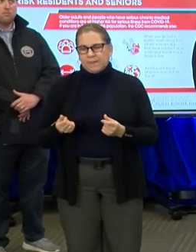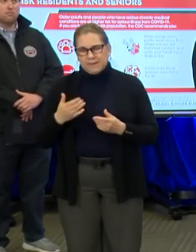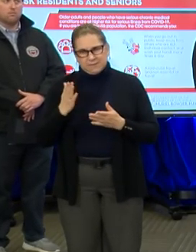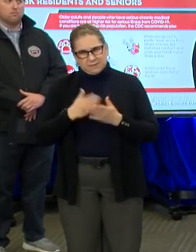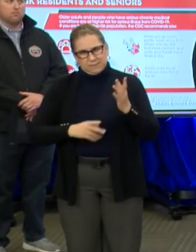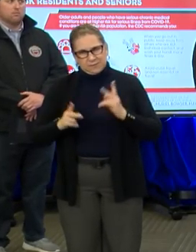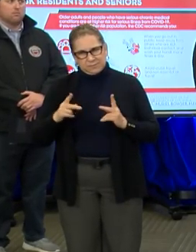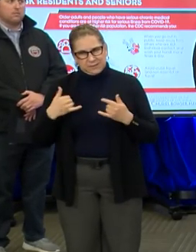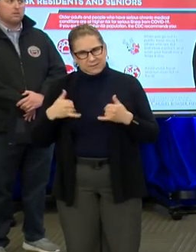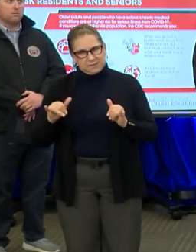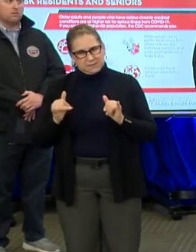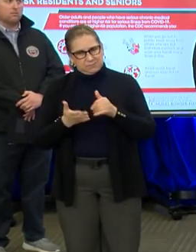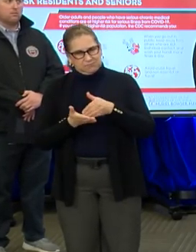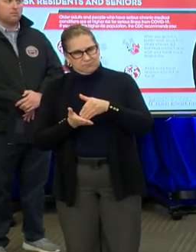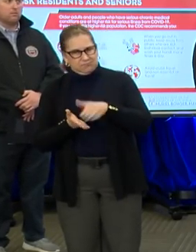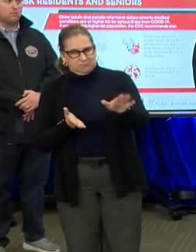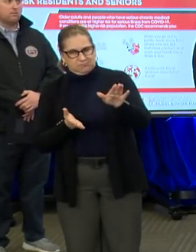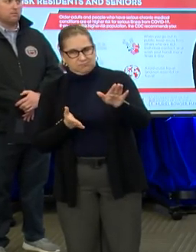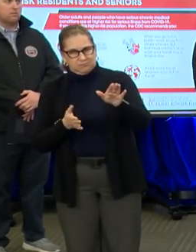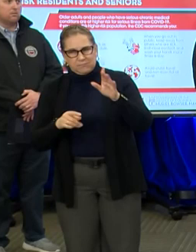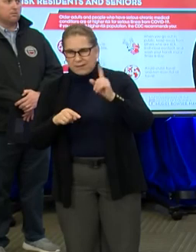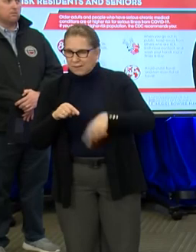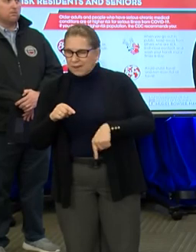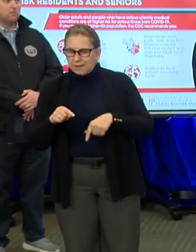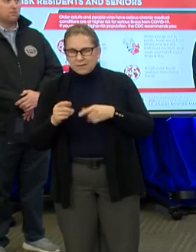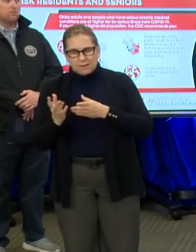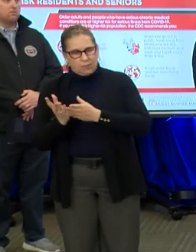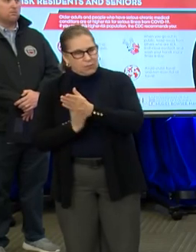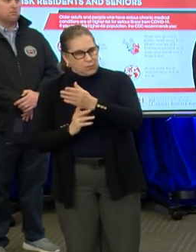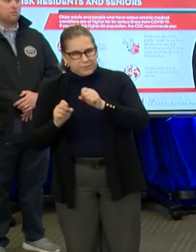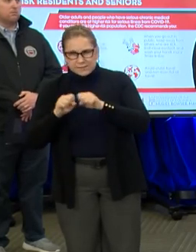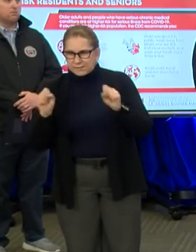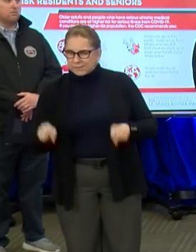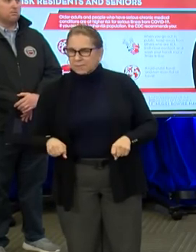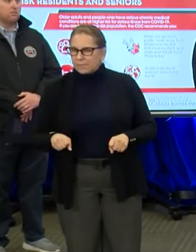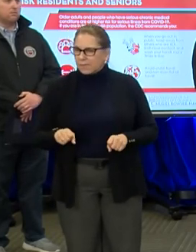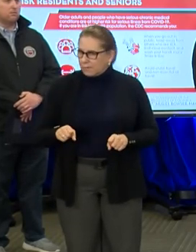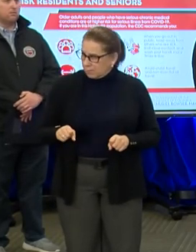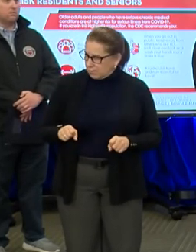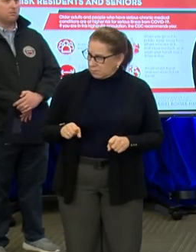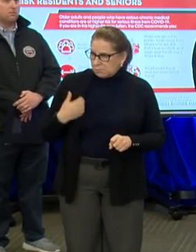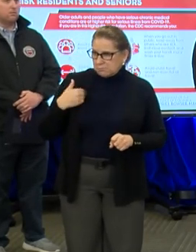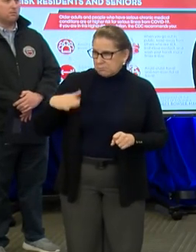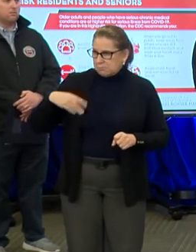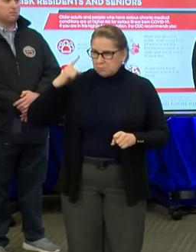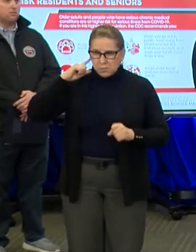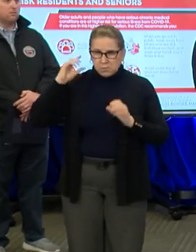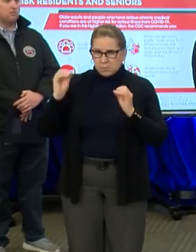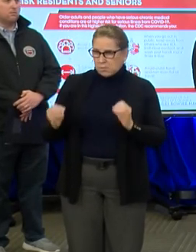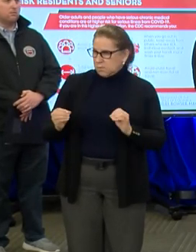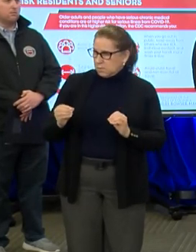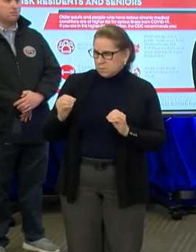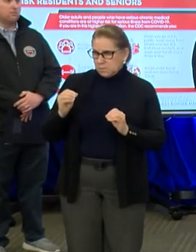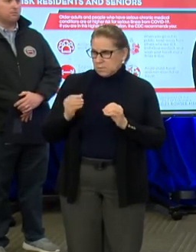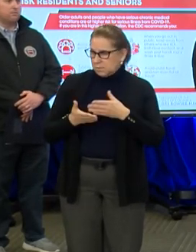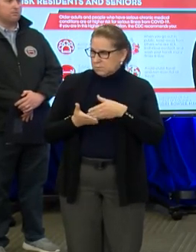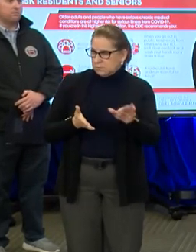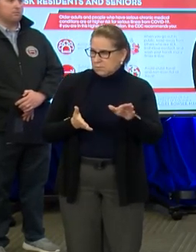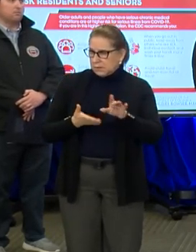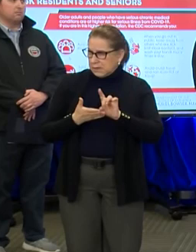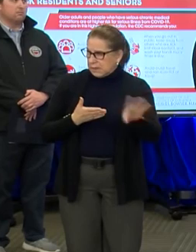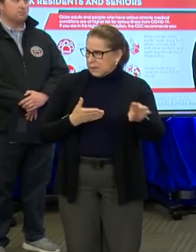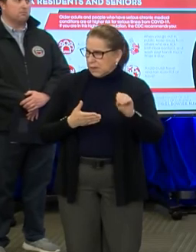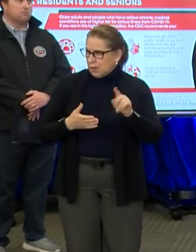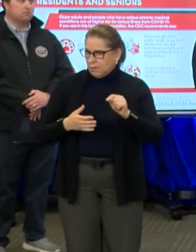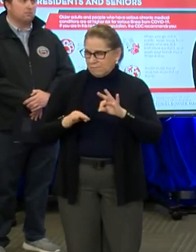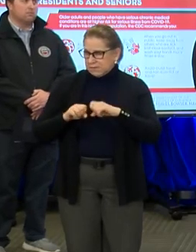I don't believe that anybody is being kicked off, but let me do you have that answer, John? Sure.